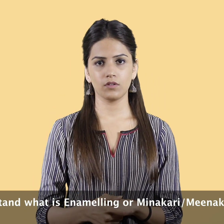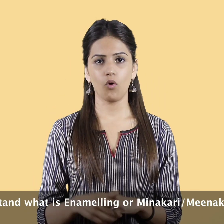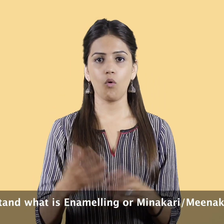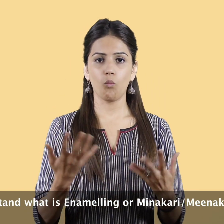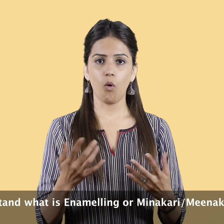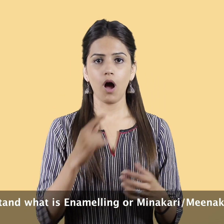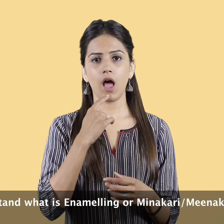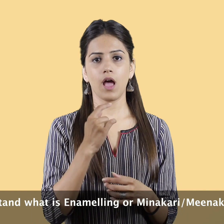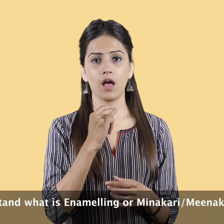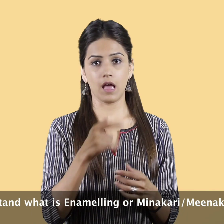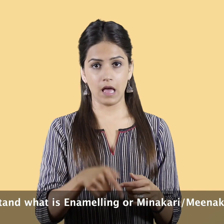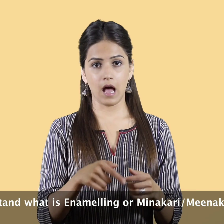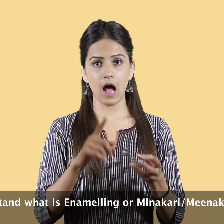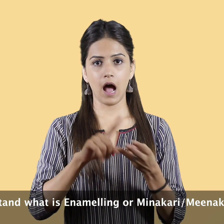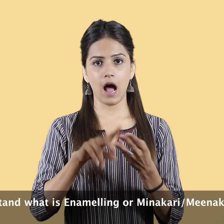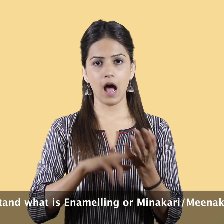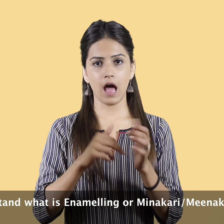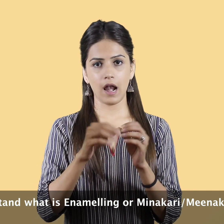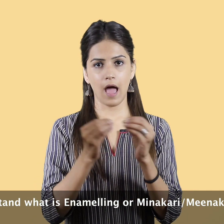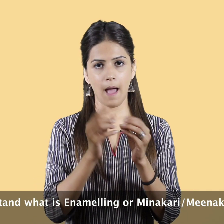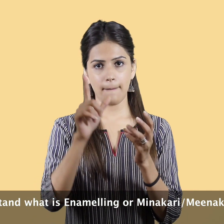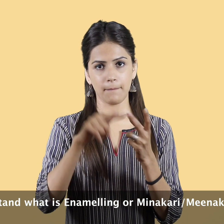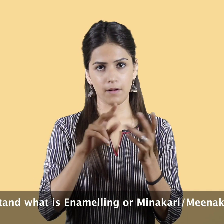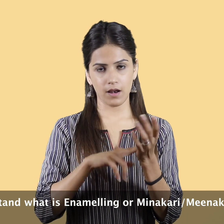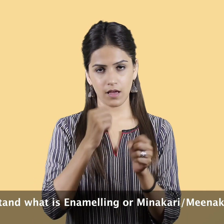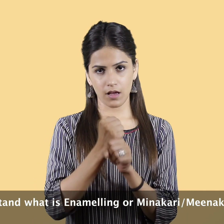understand what is enamelling or meenakari.